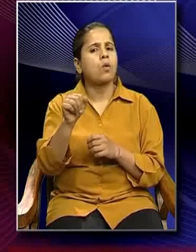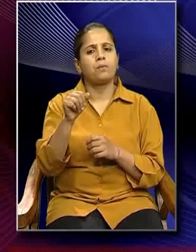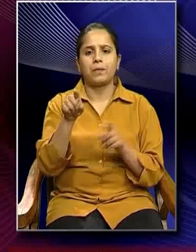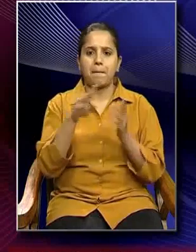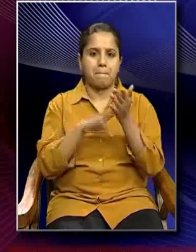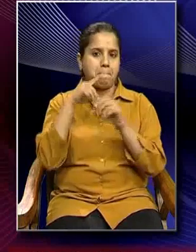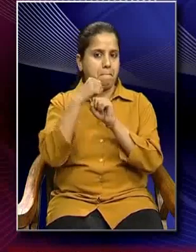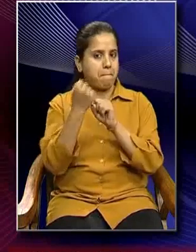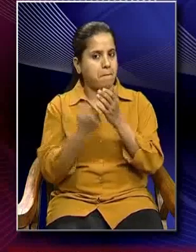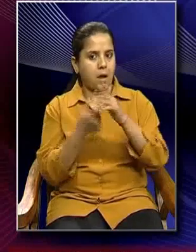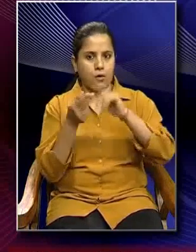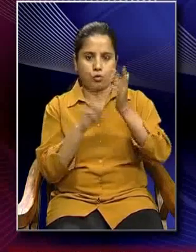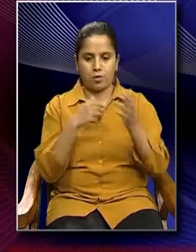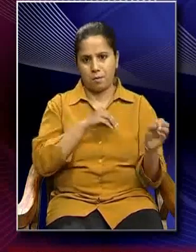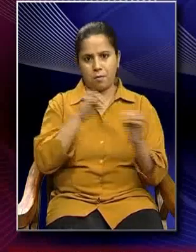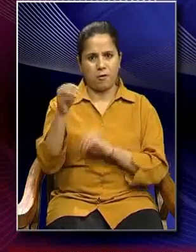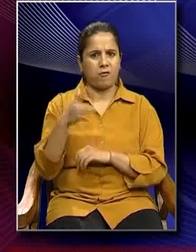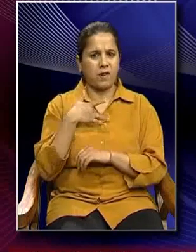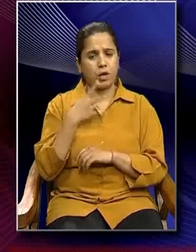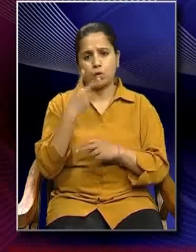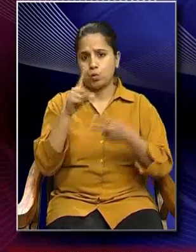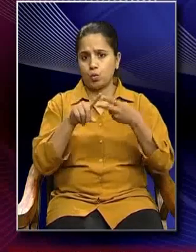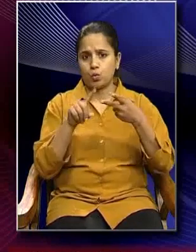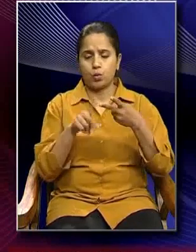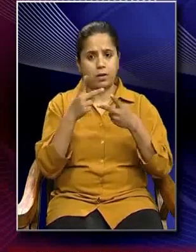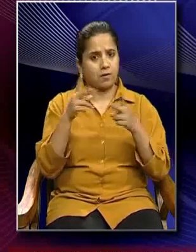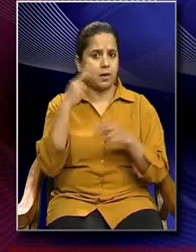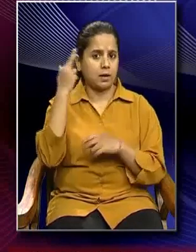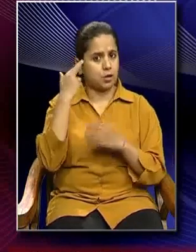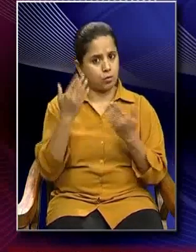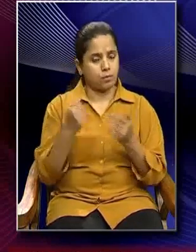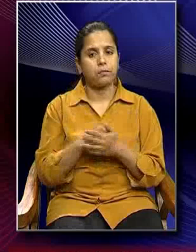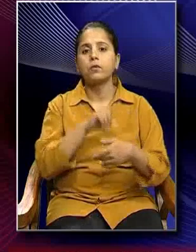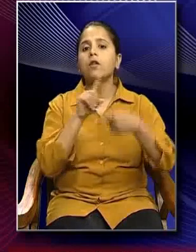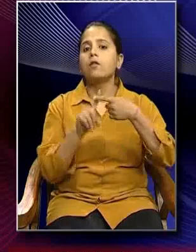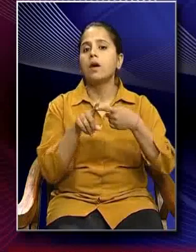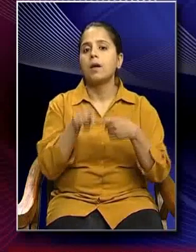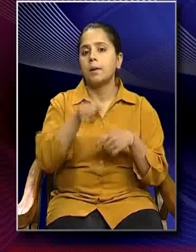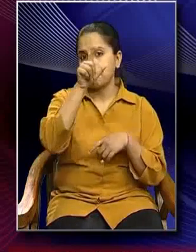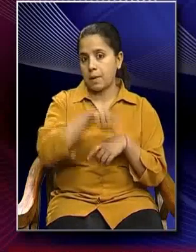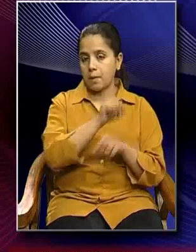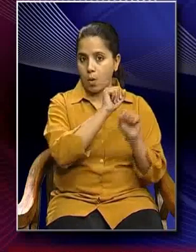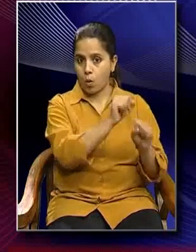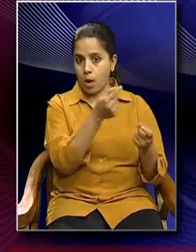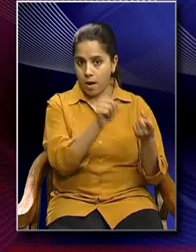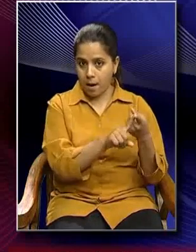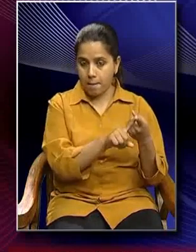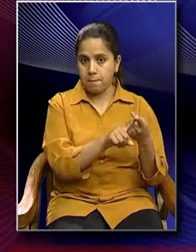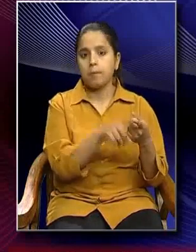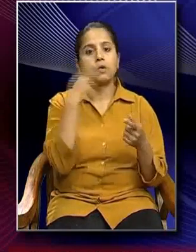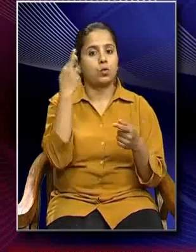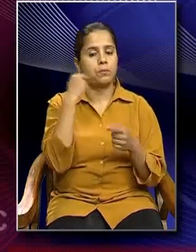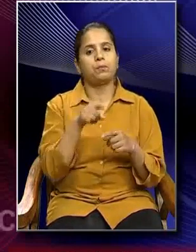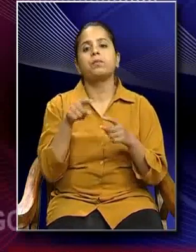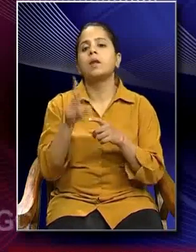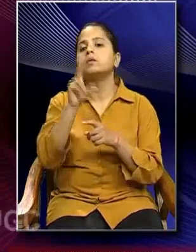migration is actually felt at two different levels. First is the individual level, and second is the